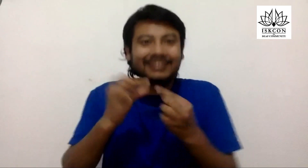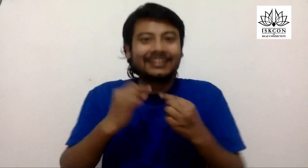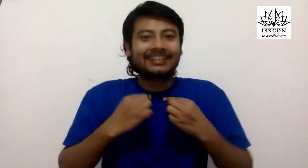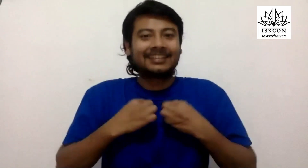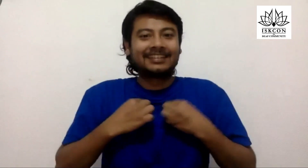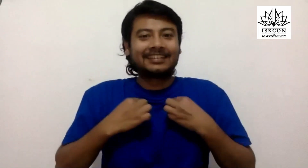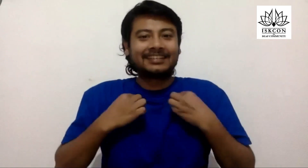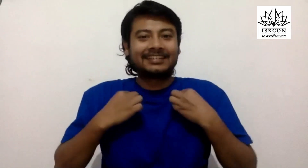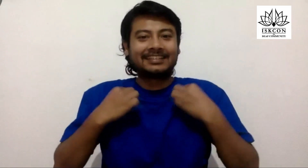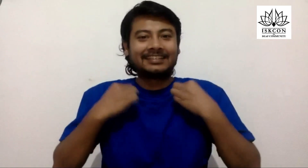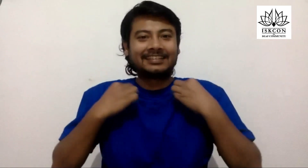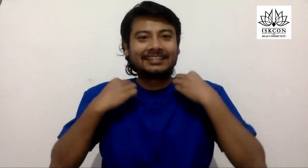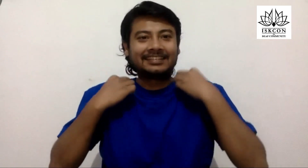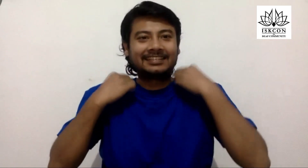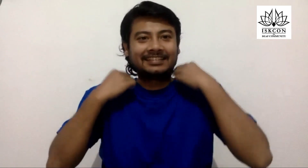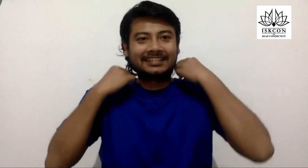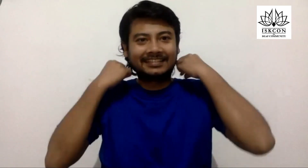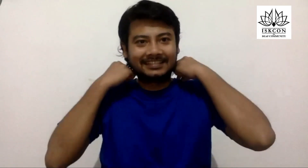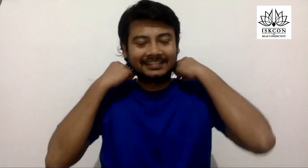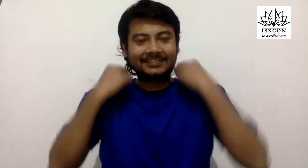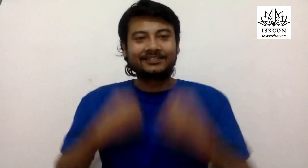which is marked with three lines like a conch shell